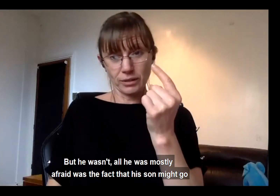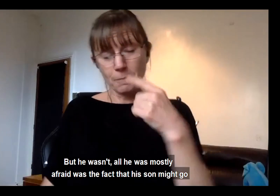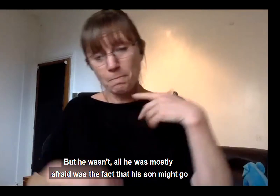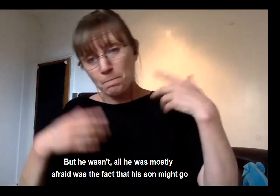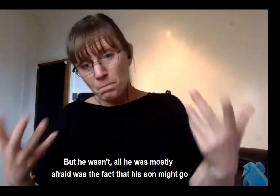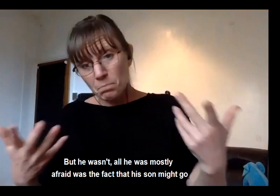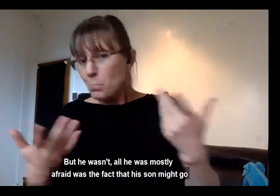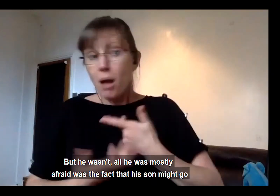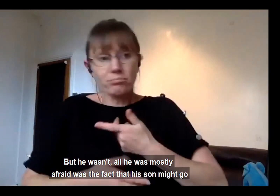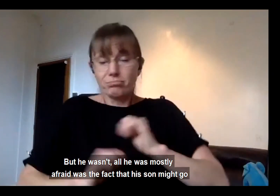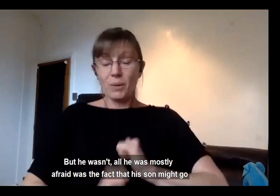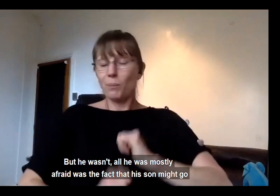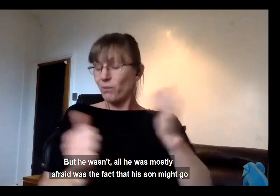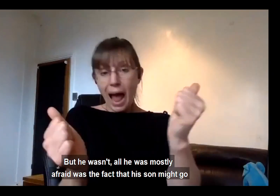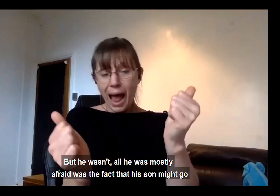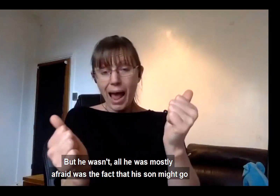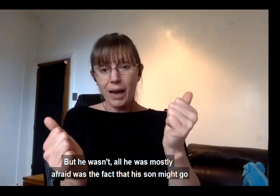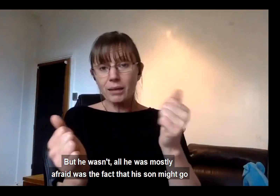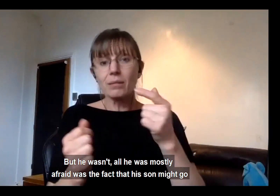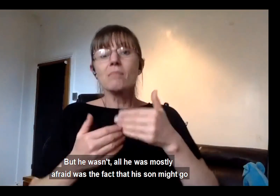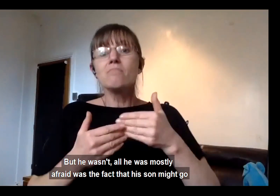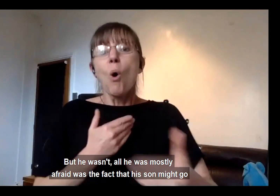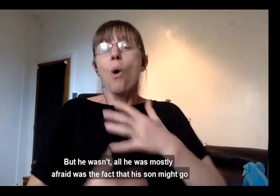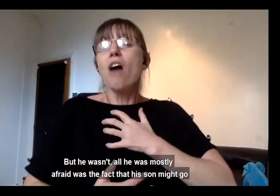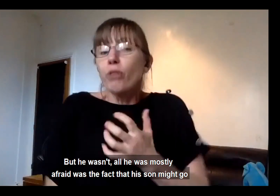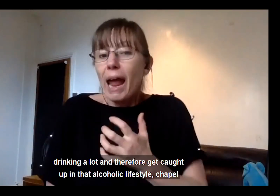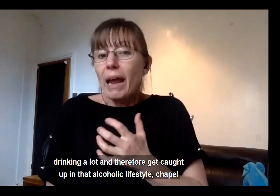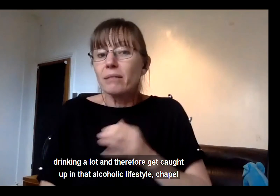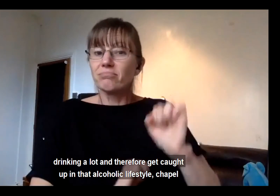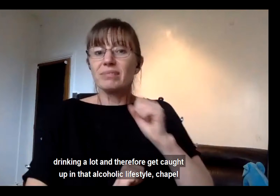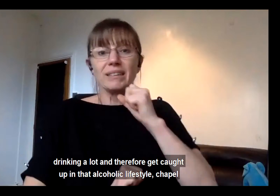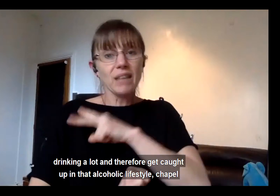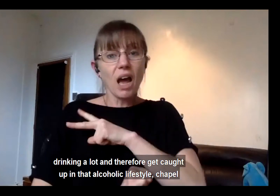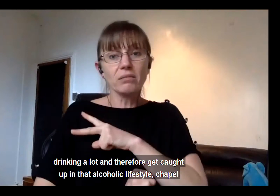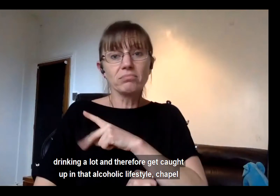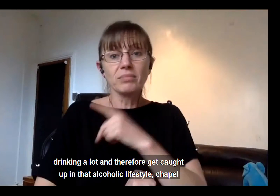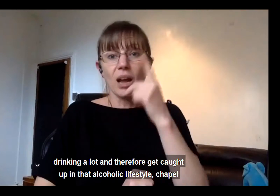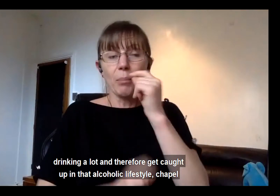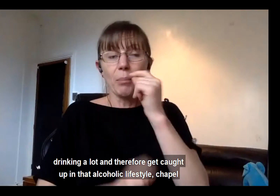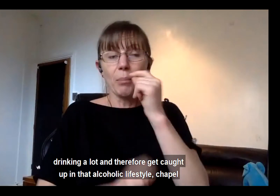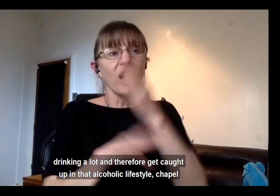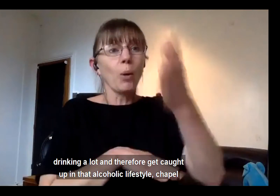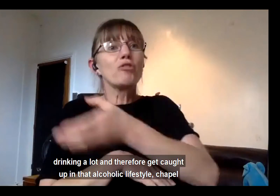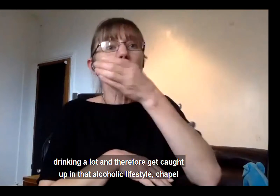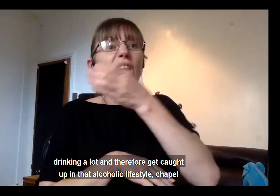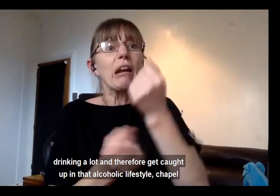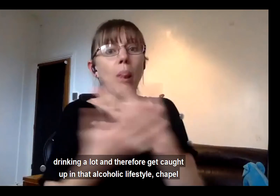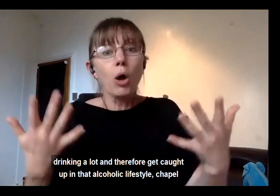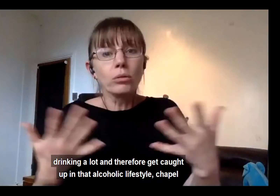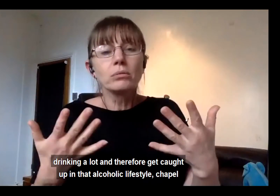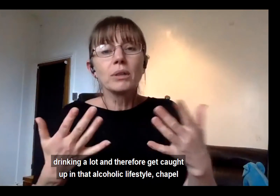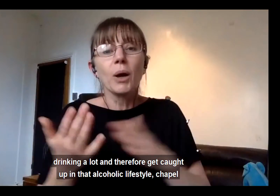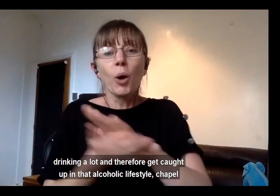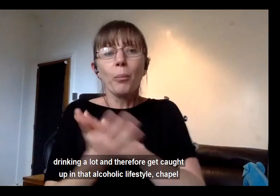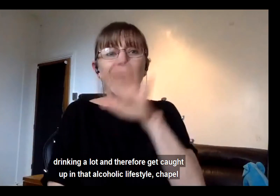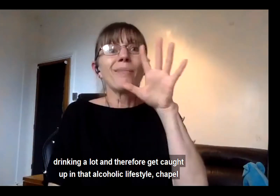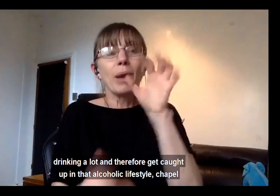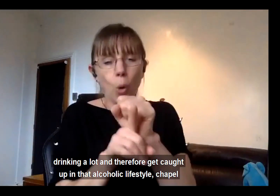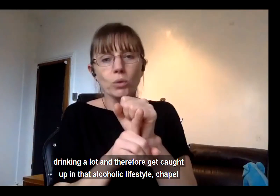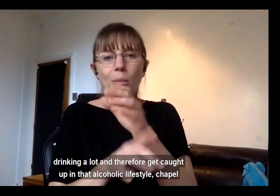But he wasn't. All he was mostly afraid was the fact that his son might go drinking a lot and therefore get caught up in